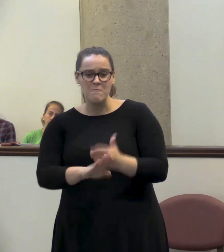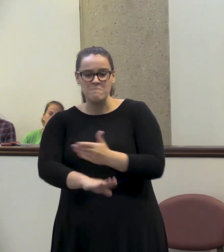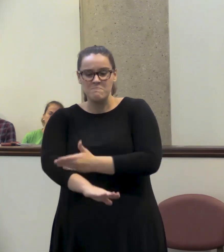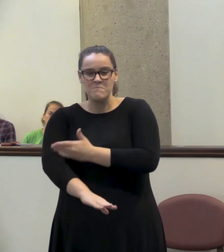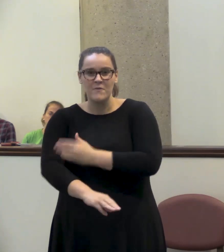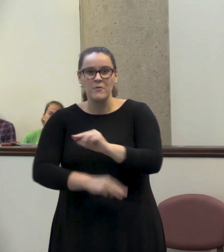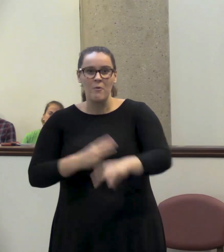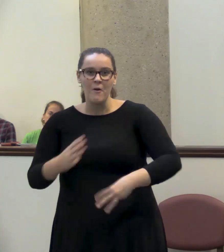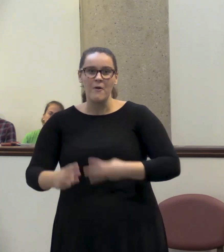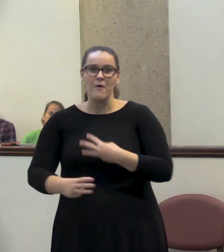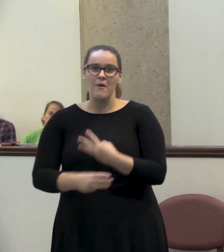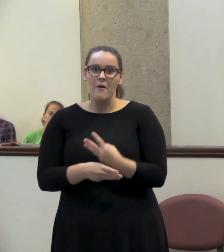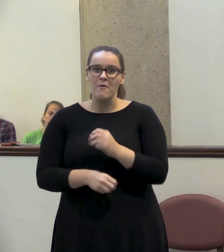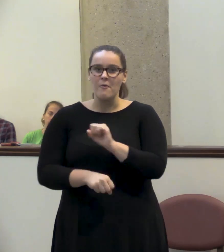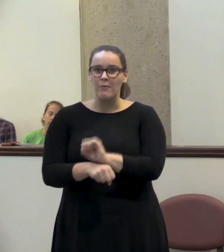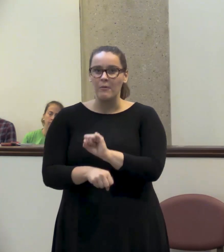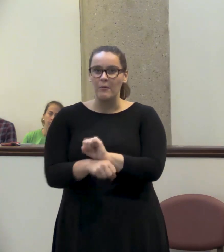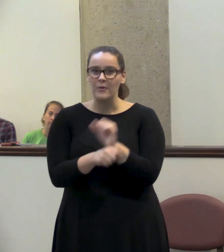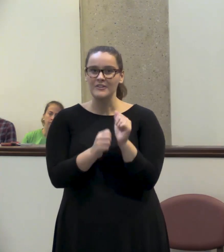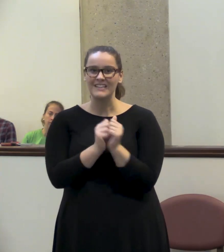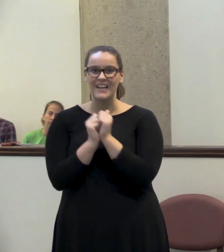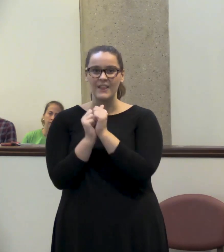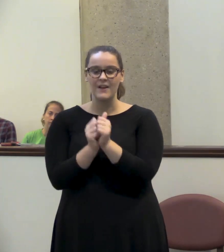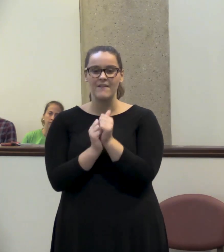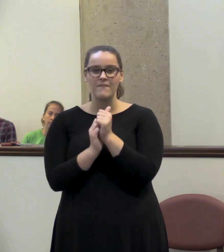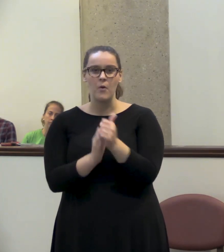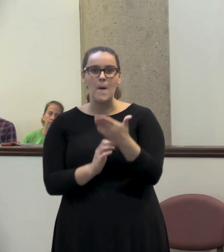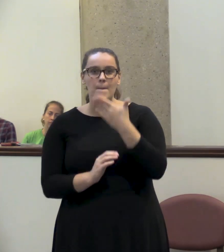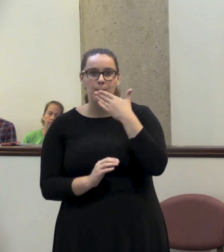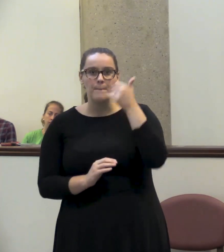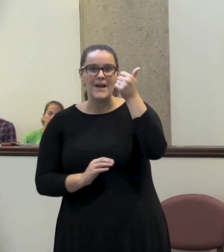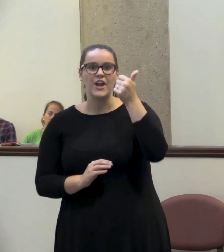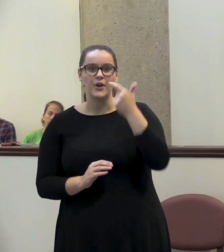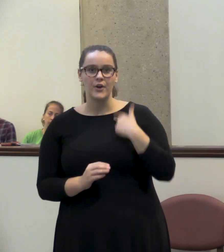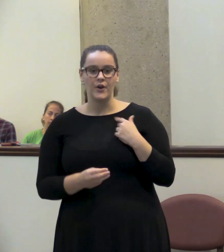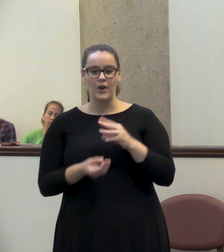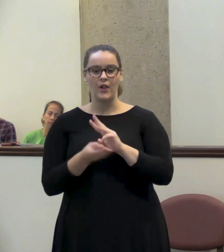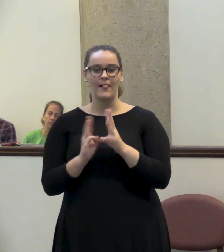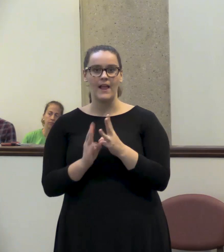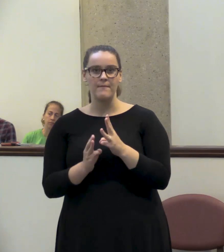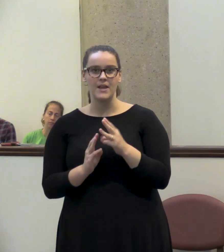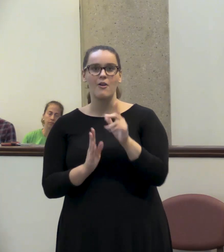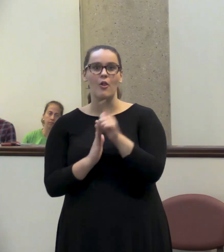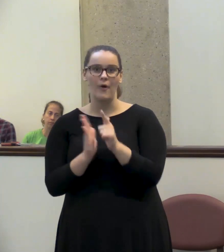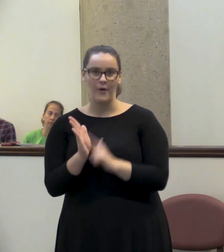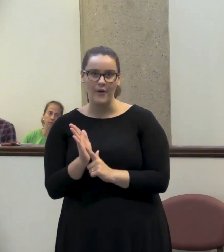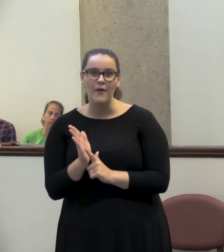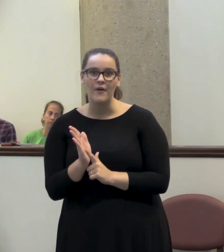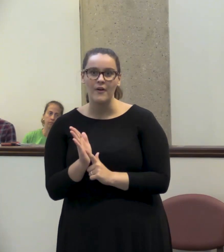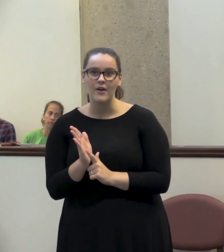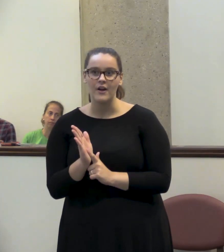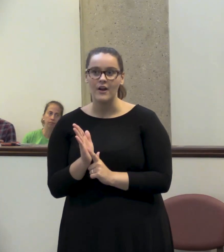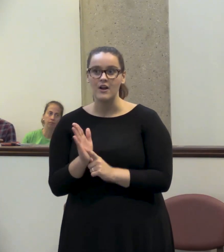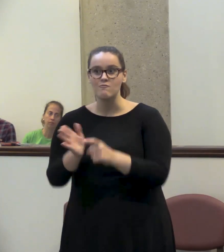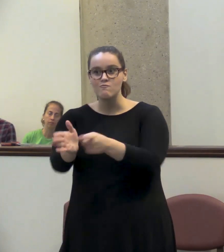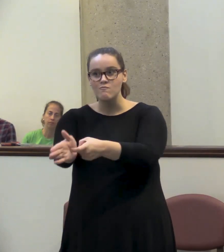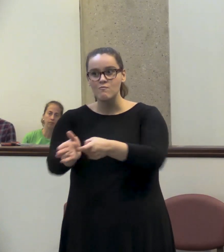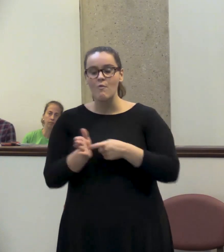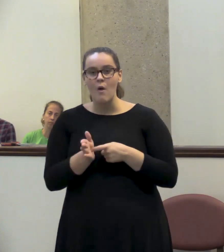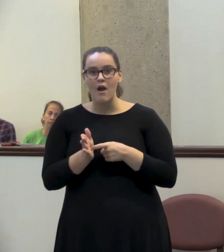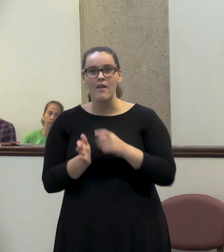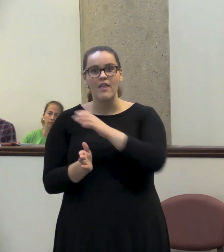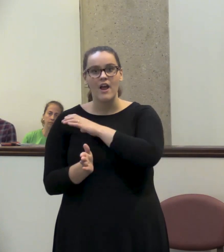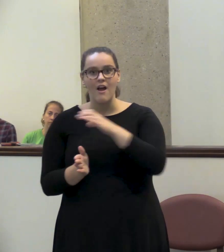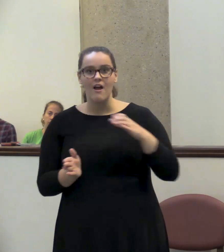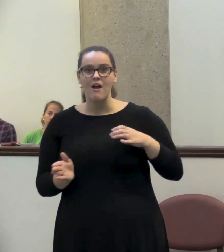work together for stronger climate policy, starting by doing our part right here in Montgomery County and insisting that our own county